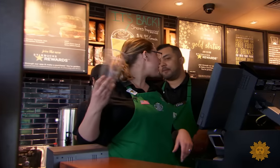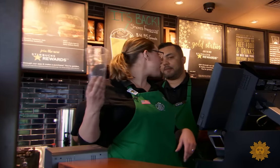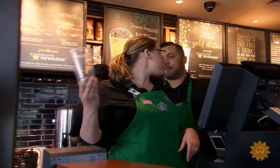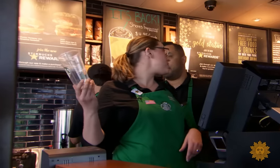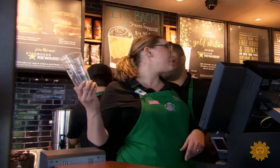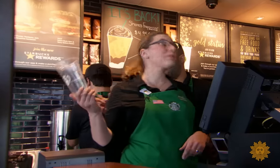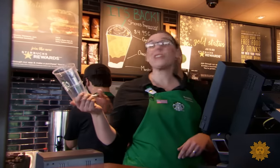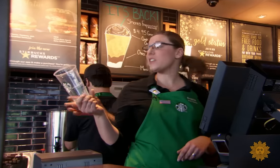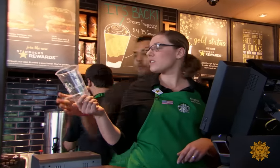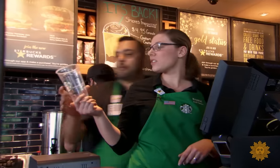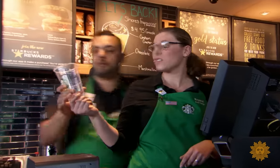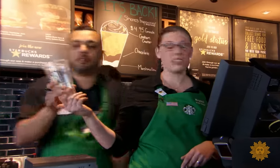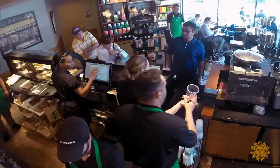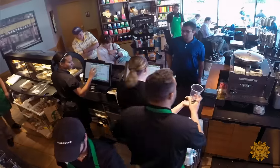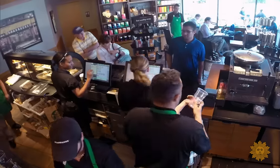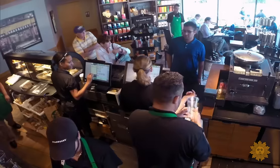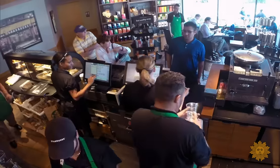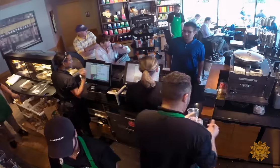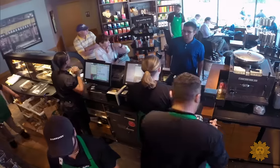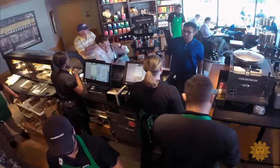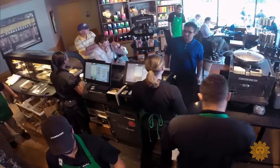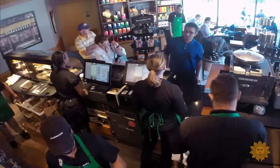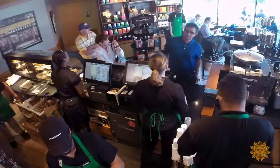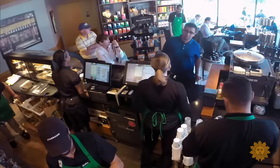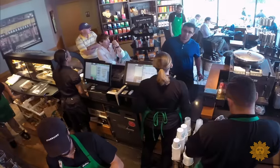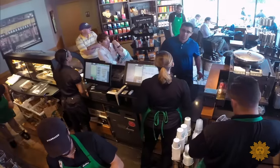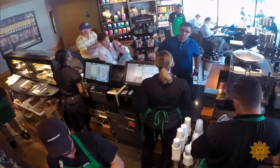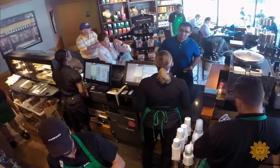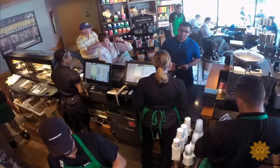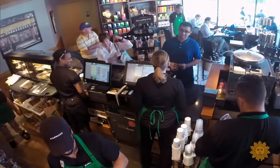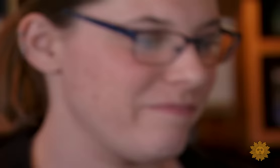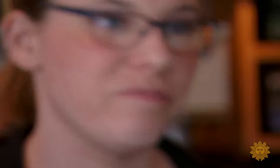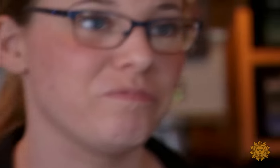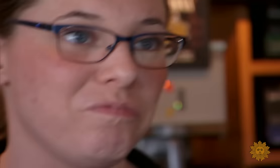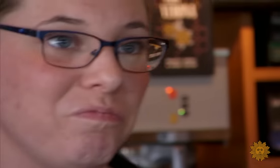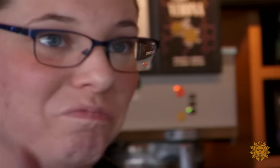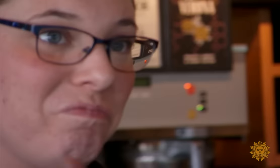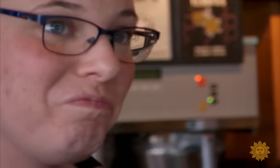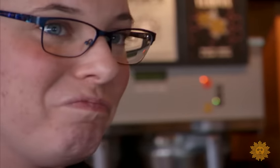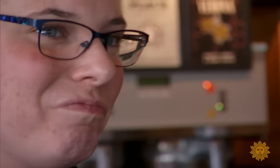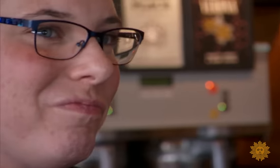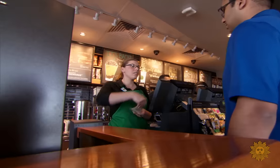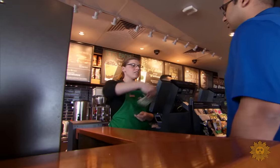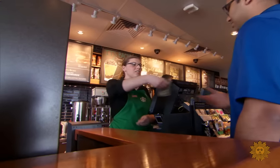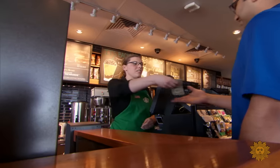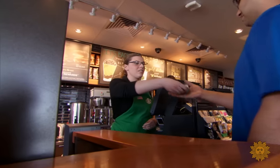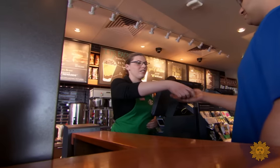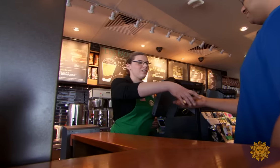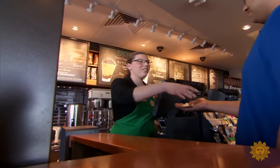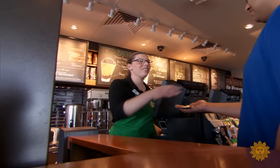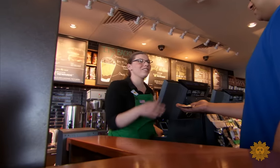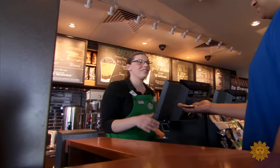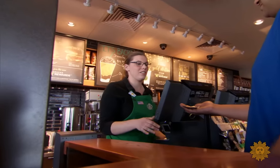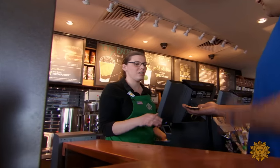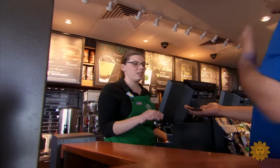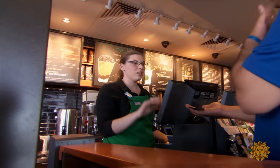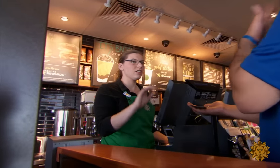frappuccino, please. And that really is the extent of their interaction. To Crystal, it's no big deal. But to Ibi, who says